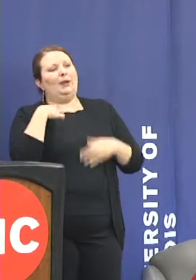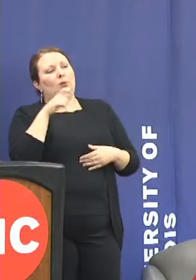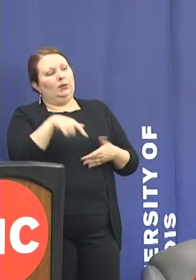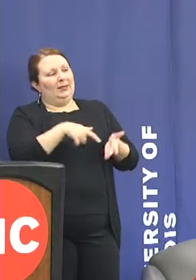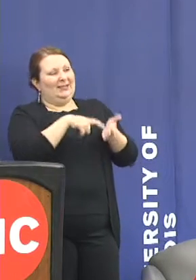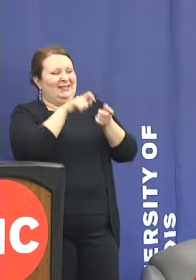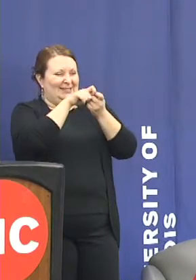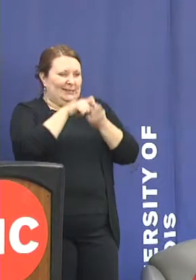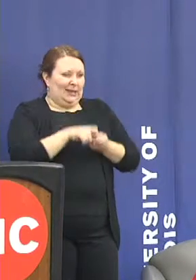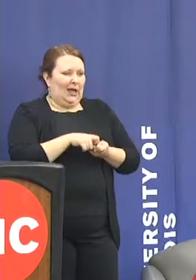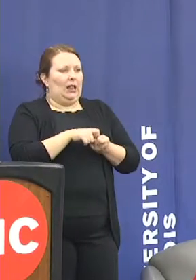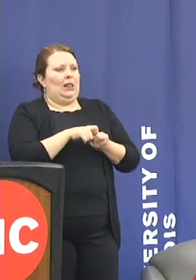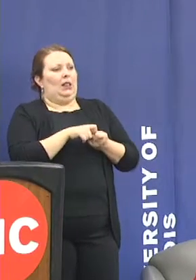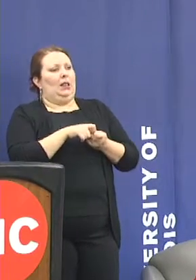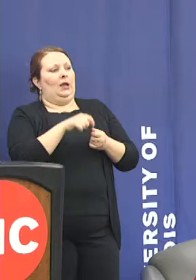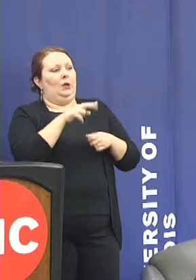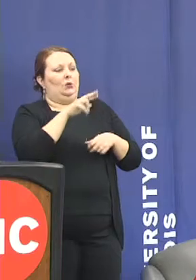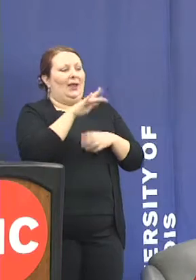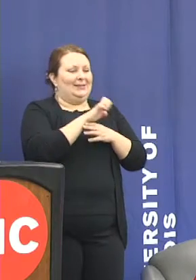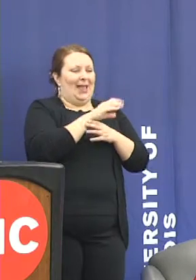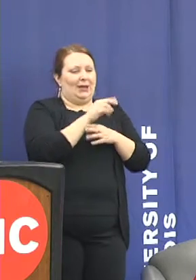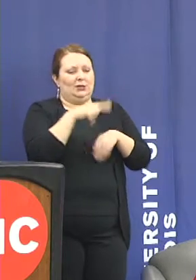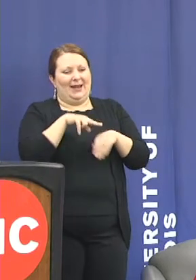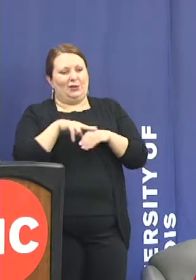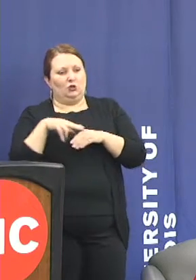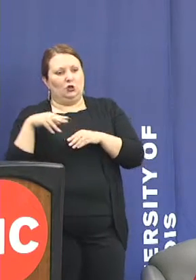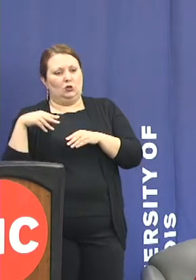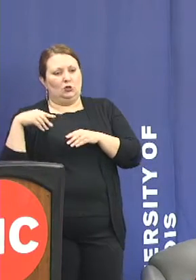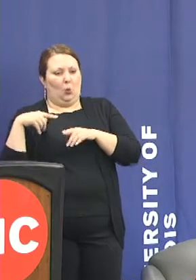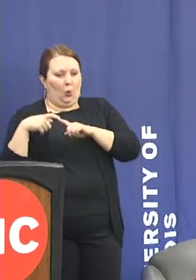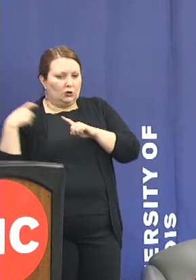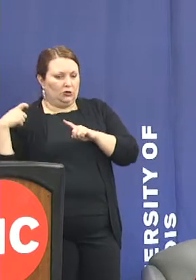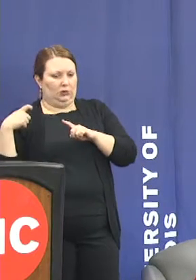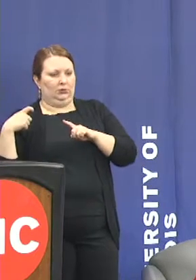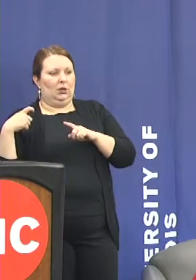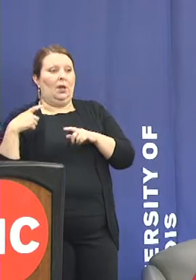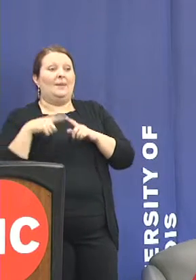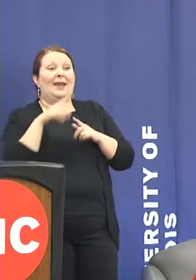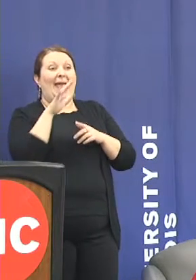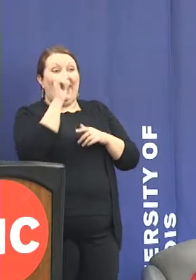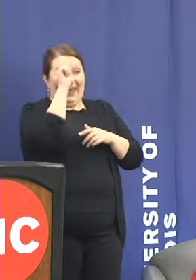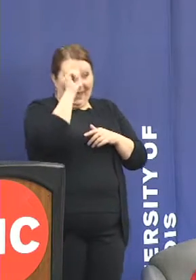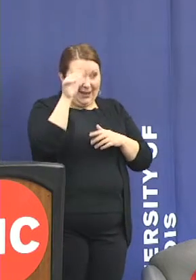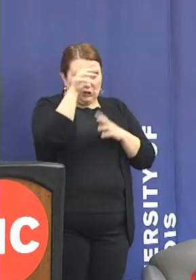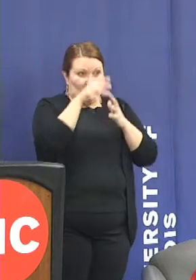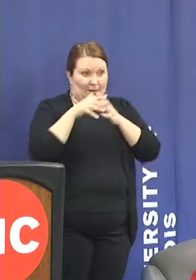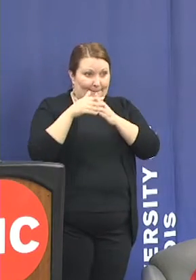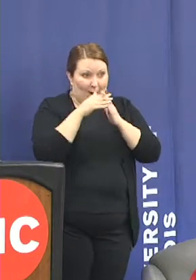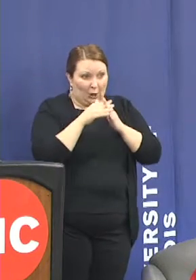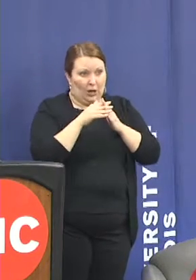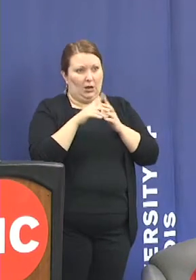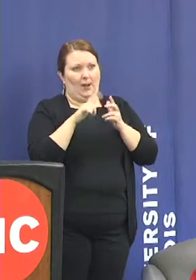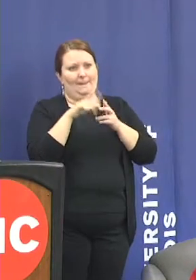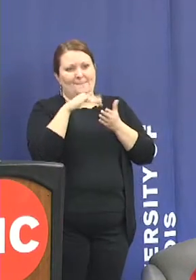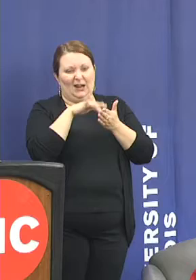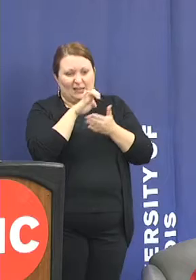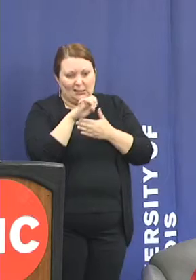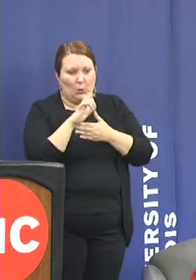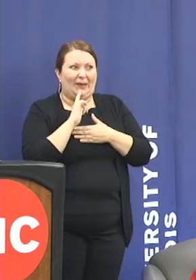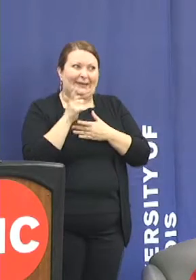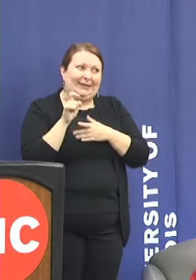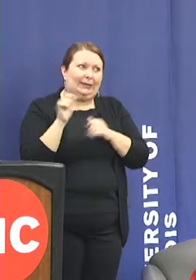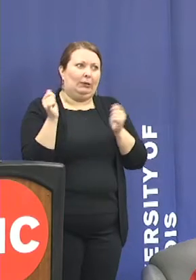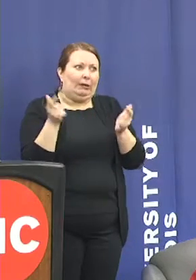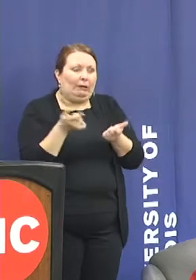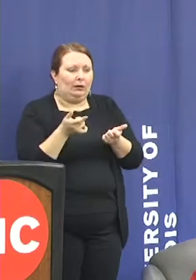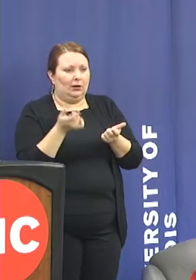and race separate for Hispanics, but Asian American communities, Middle East, we need all of that. Again, if the